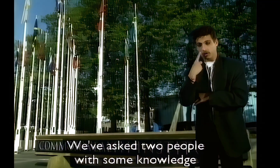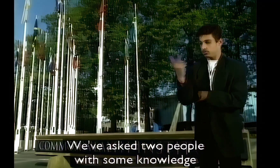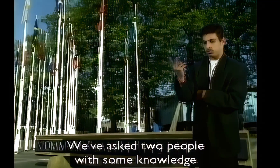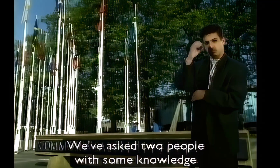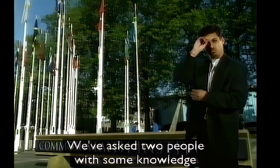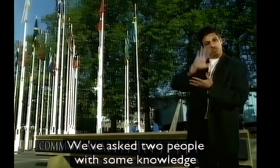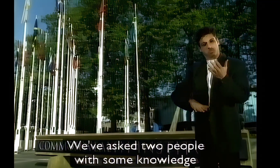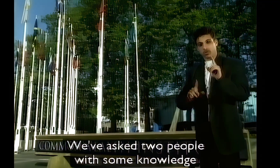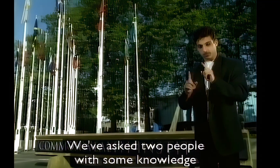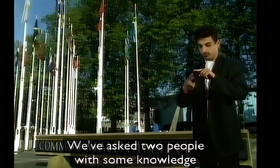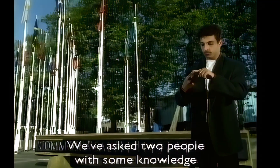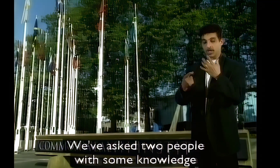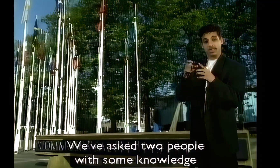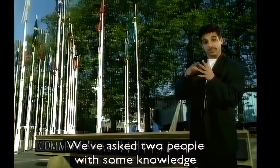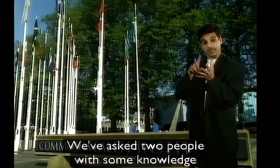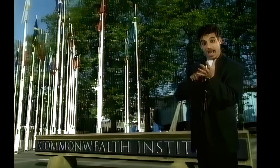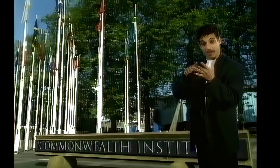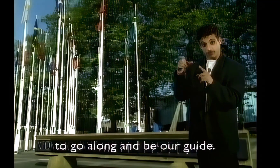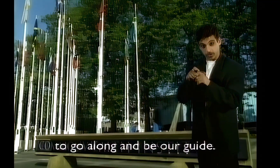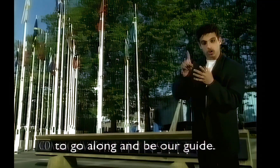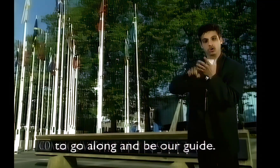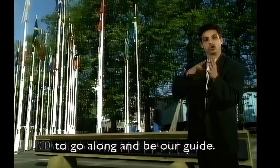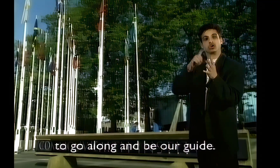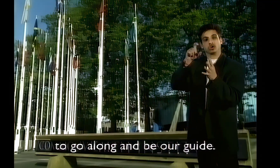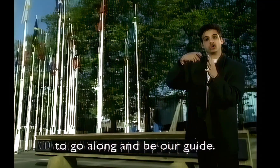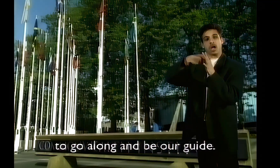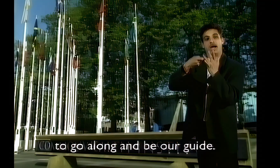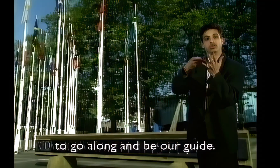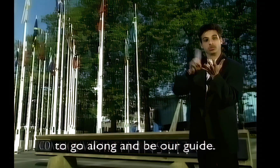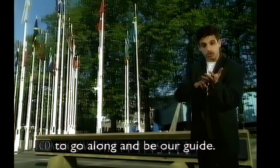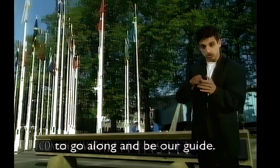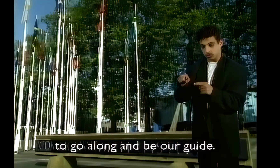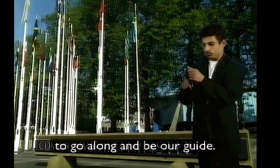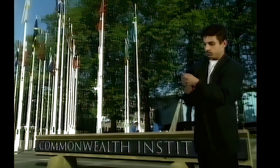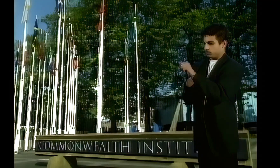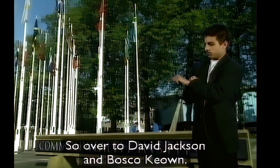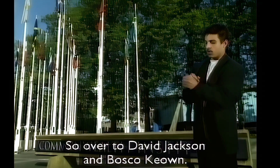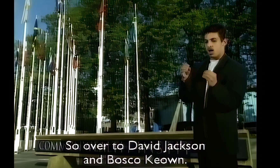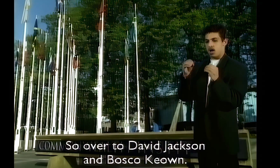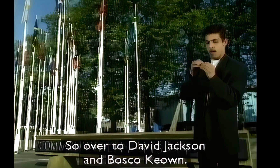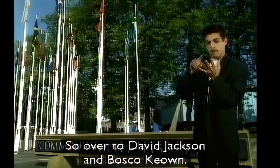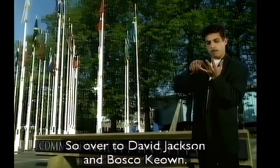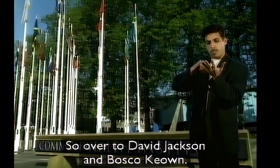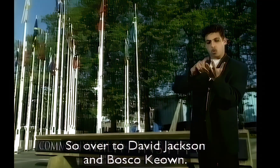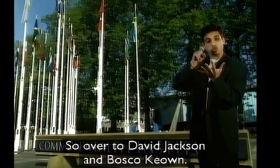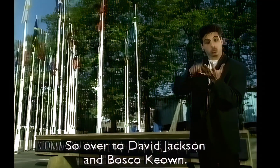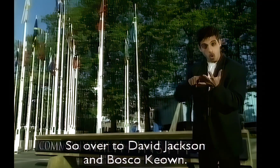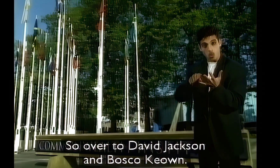We've asked two people with some knowledge to go along and be our guide. So it's over to David Jackson and